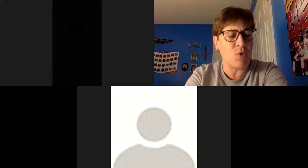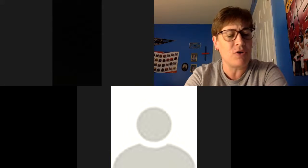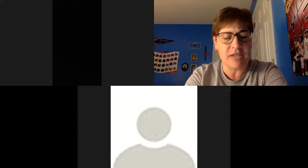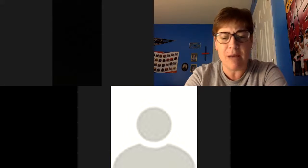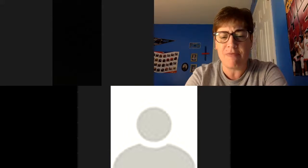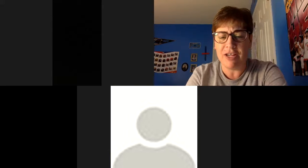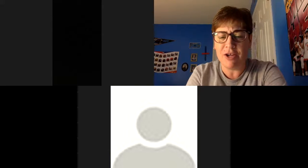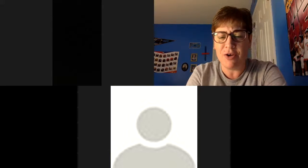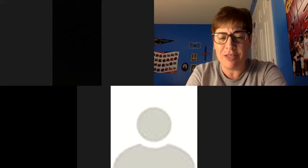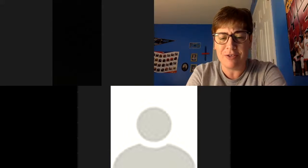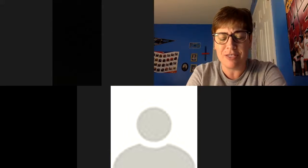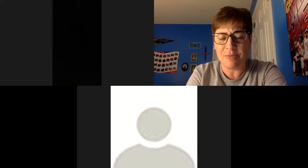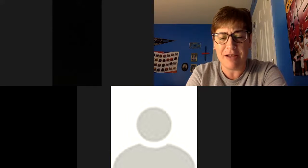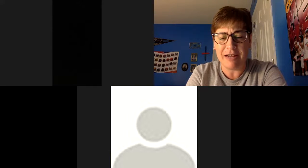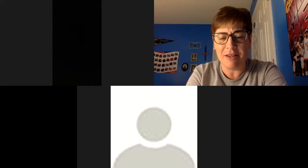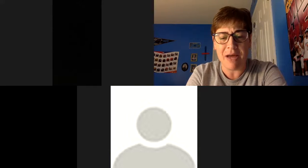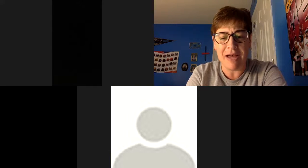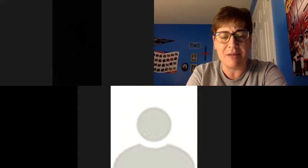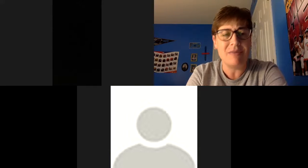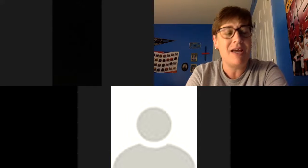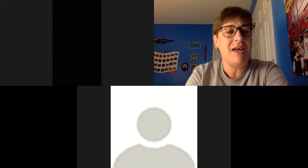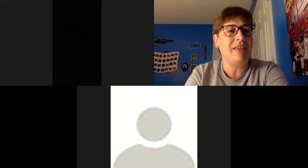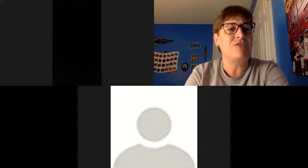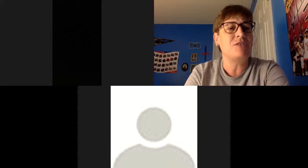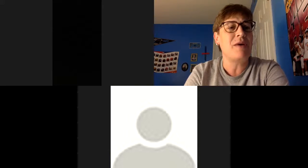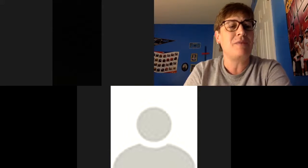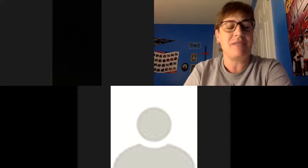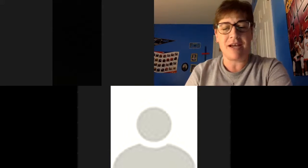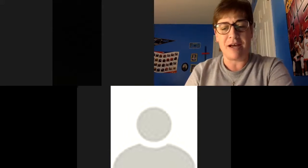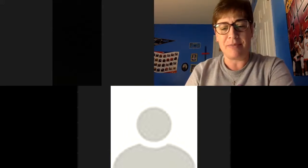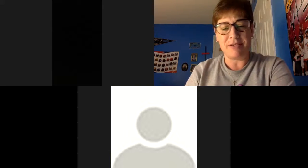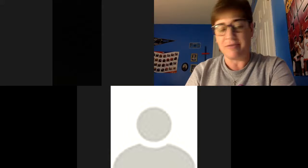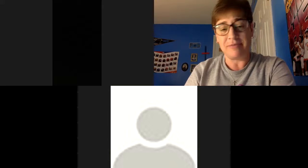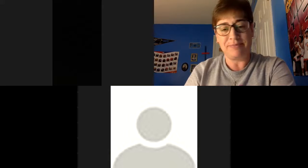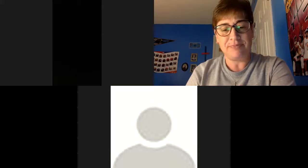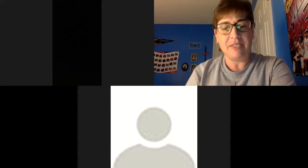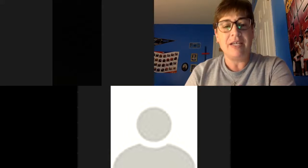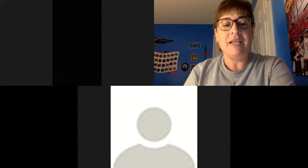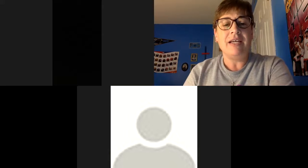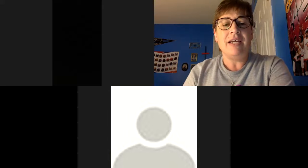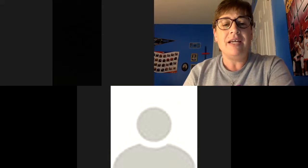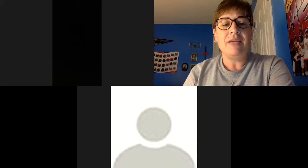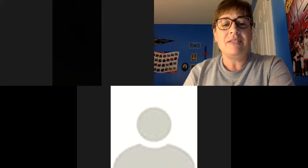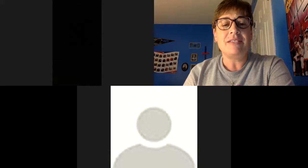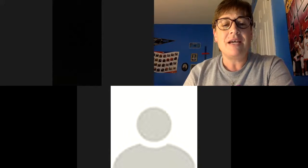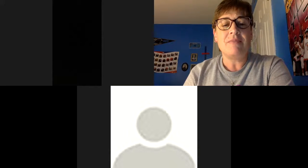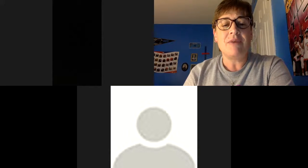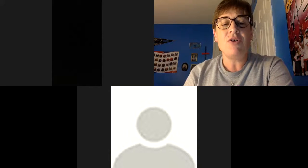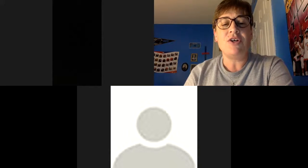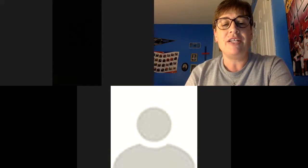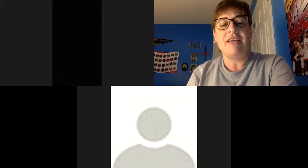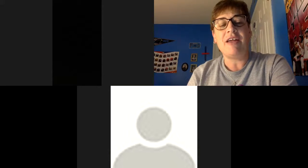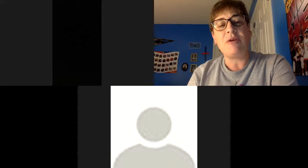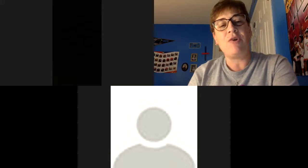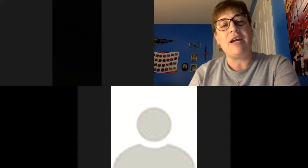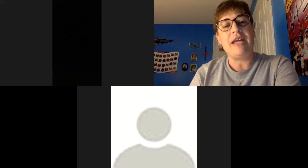down the corner stop video, then there's a spot down the bottom, and there's a spot up the top. So anyways, oh